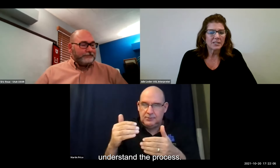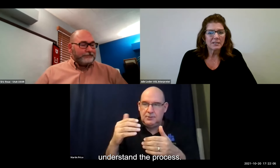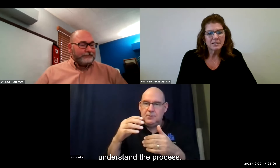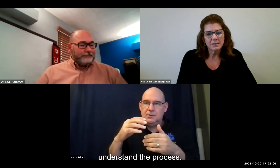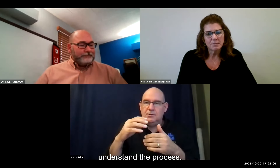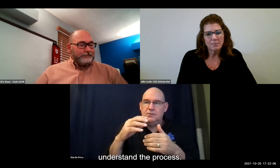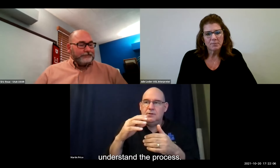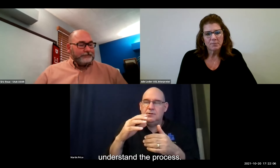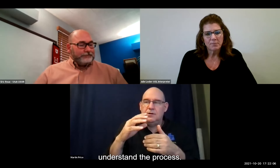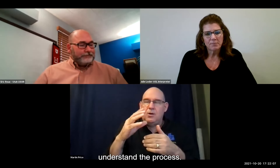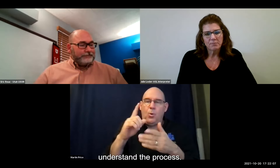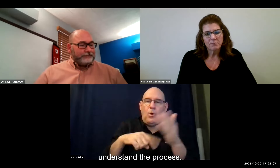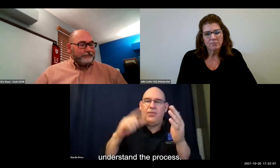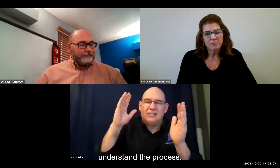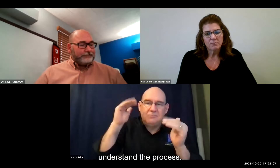the process,